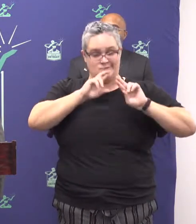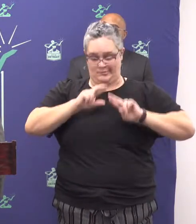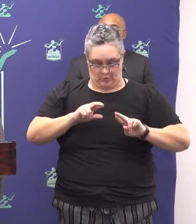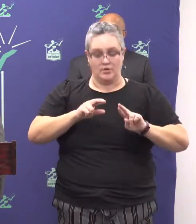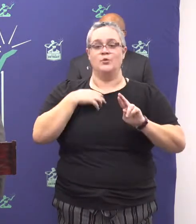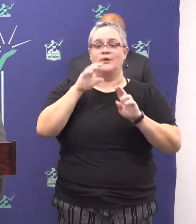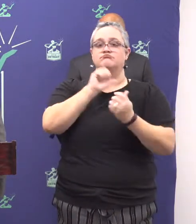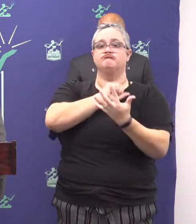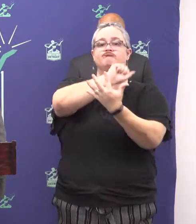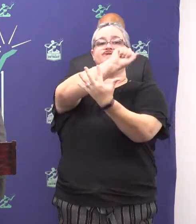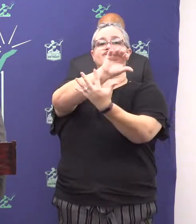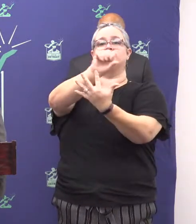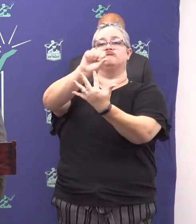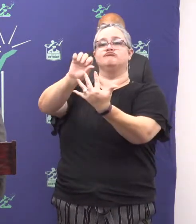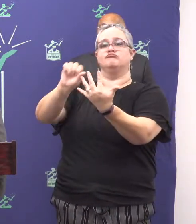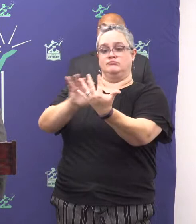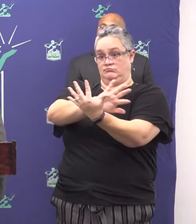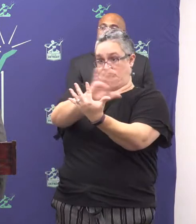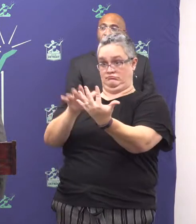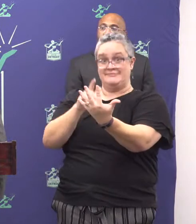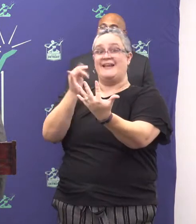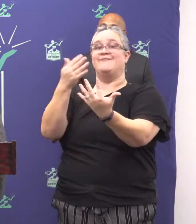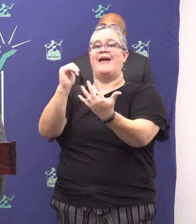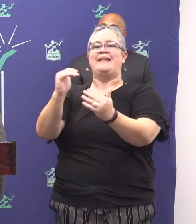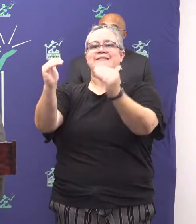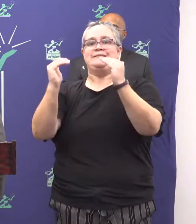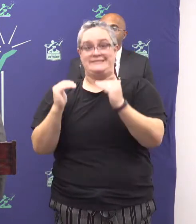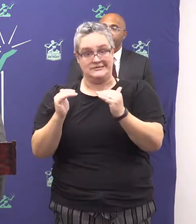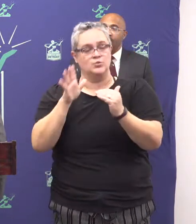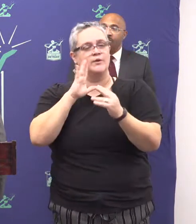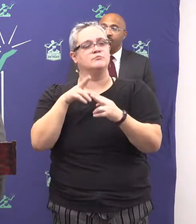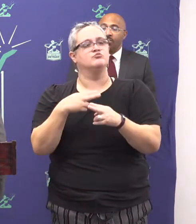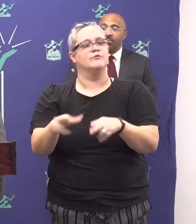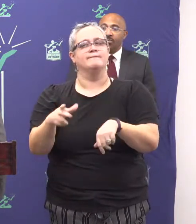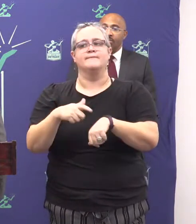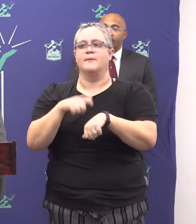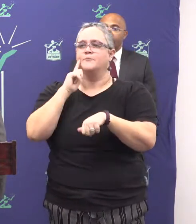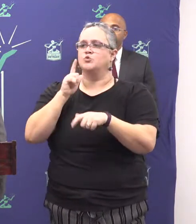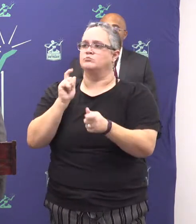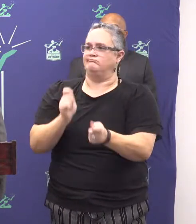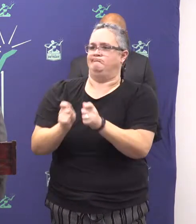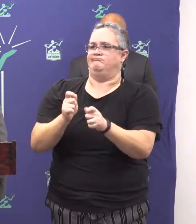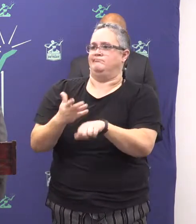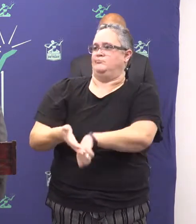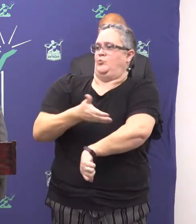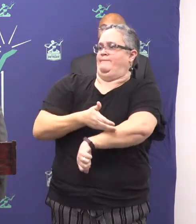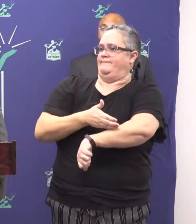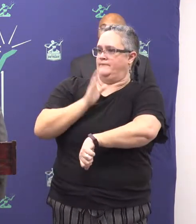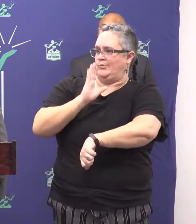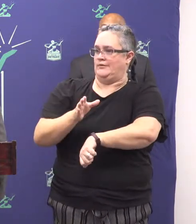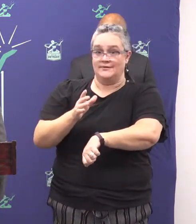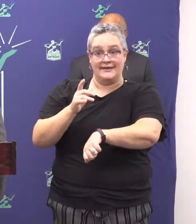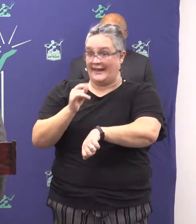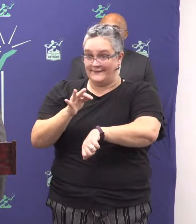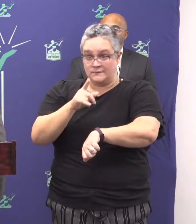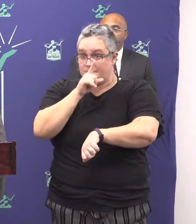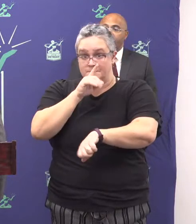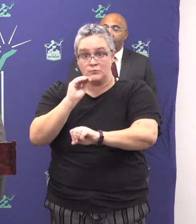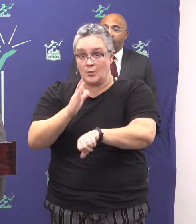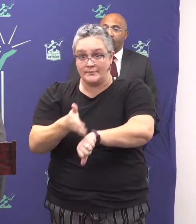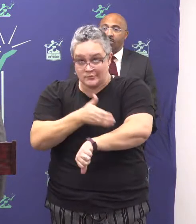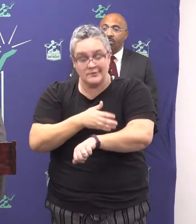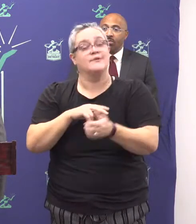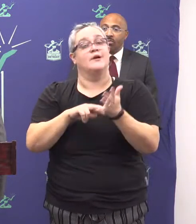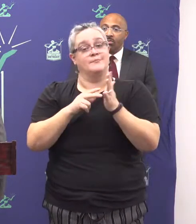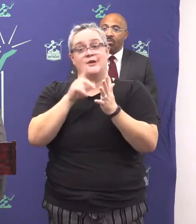companies operates in a substandard way, we will give them a brief period of time to improve it. And if they don't improve it, we'll move